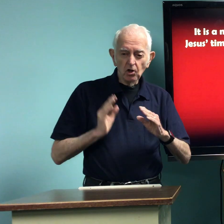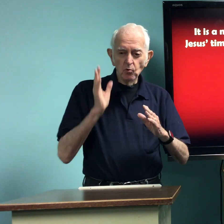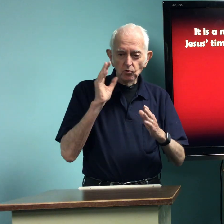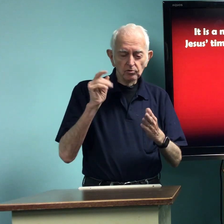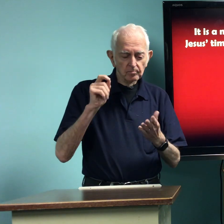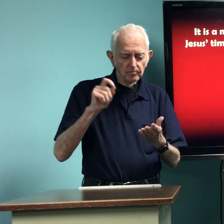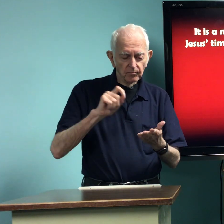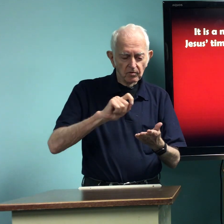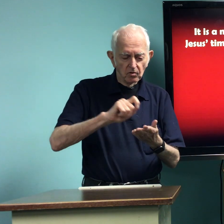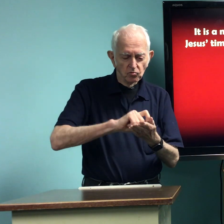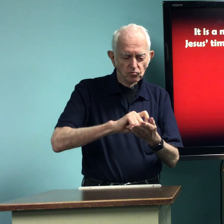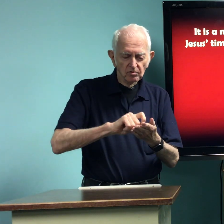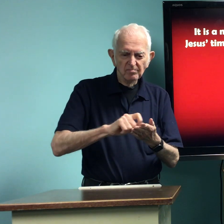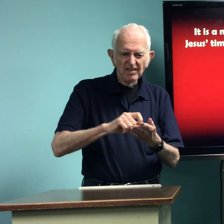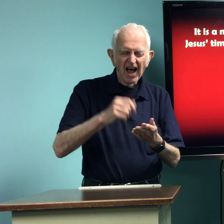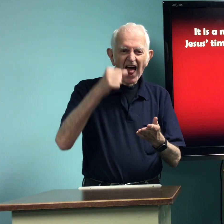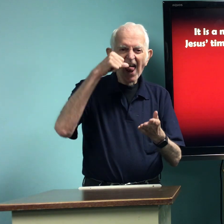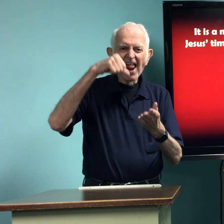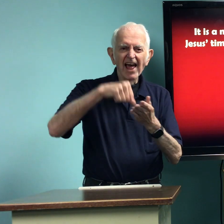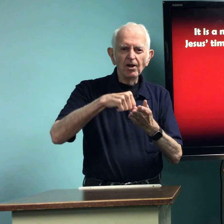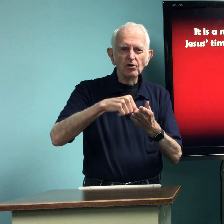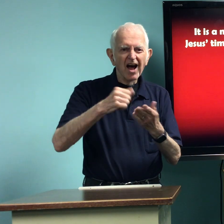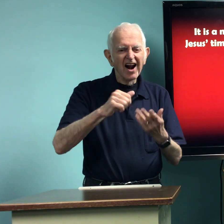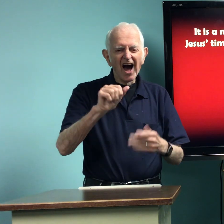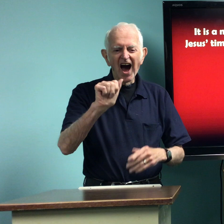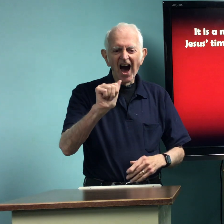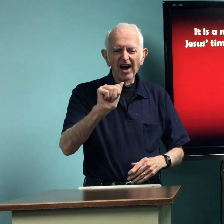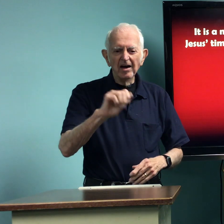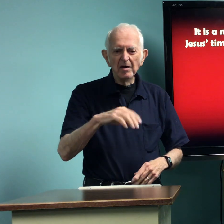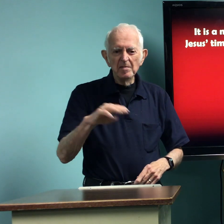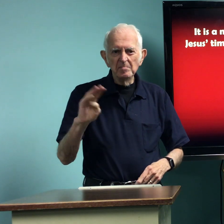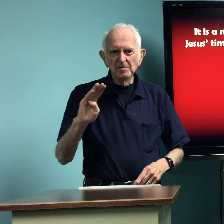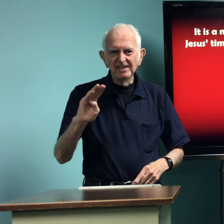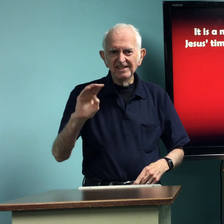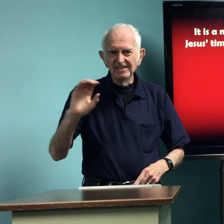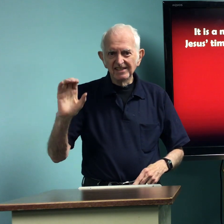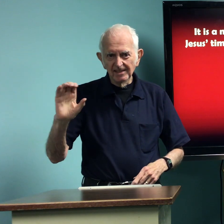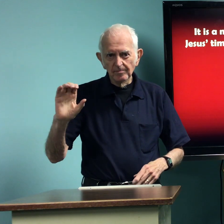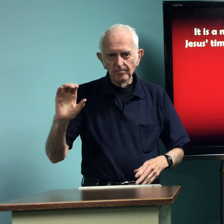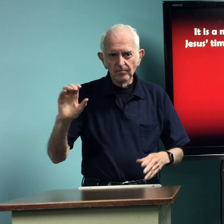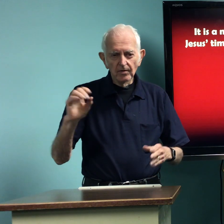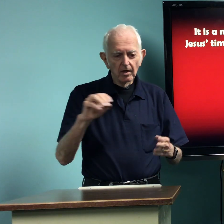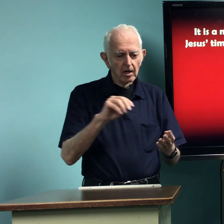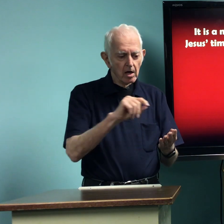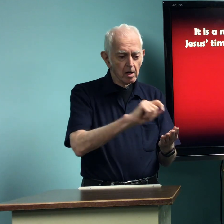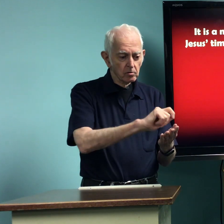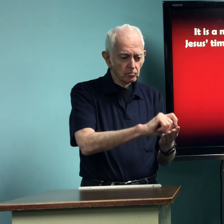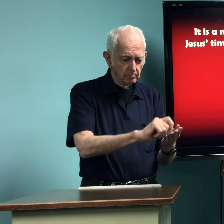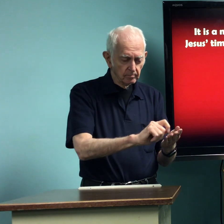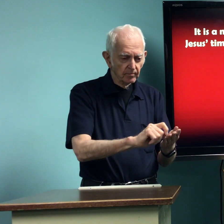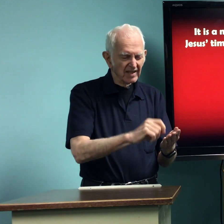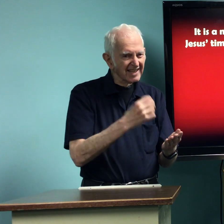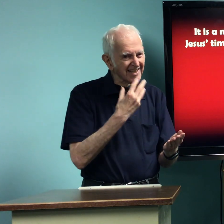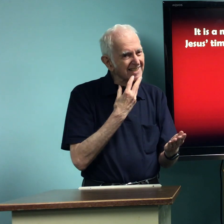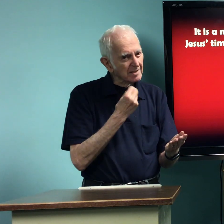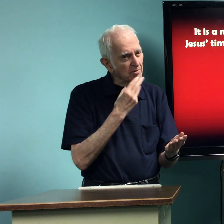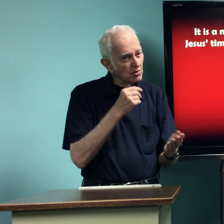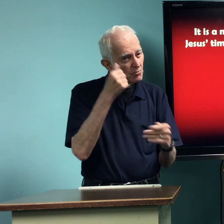And the teacher would write a letter like A, B, C. He would write it down in